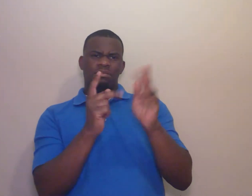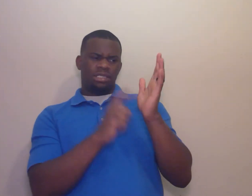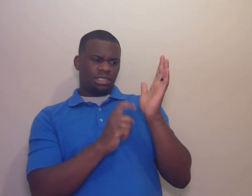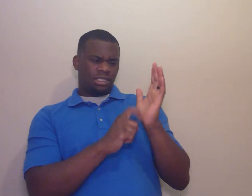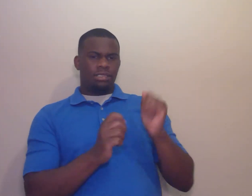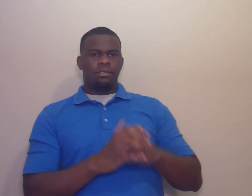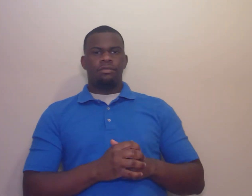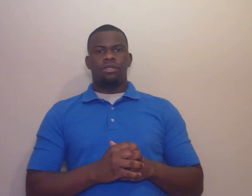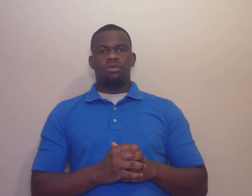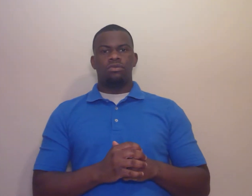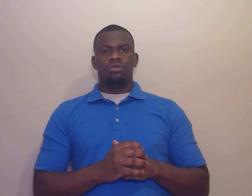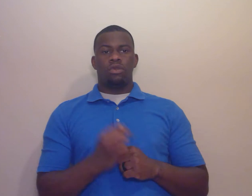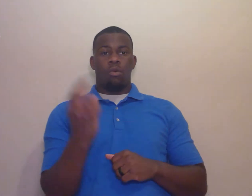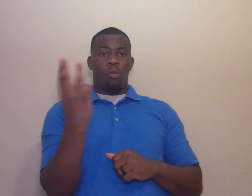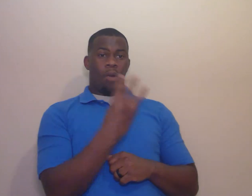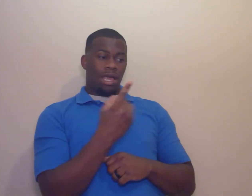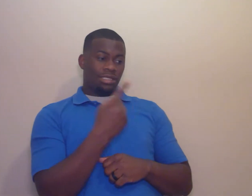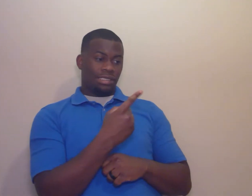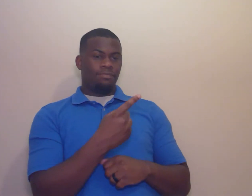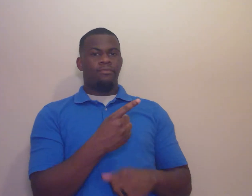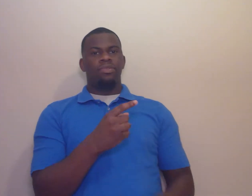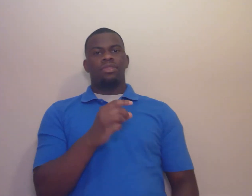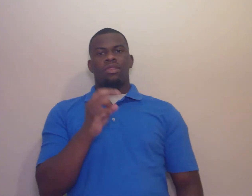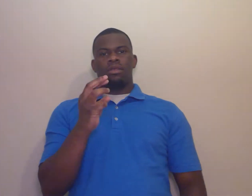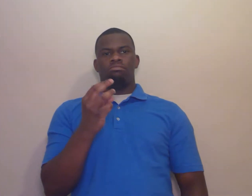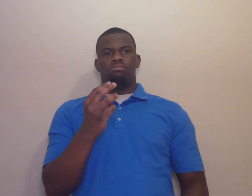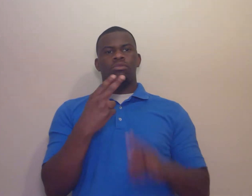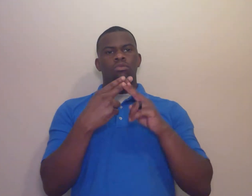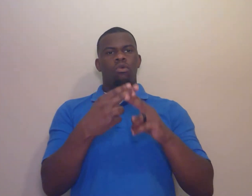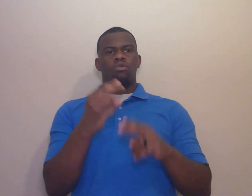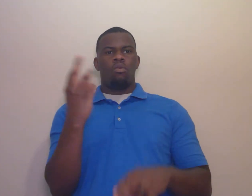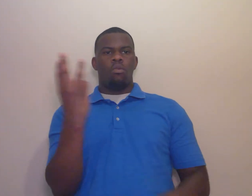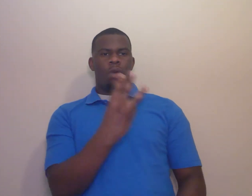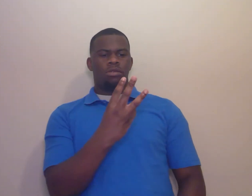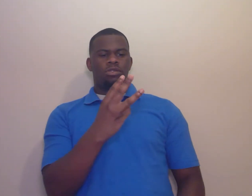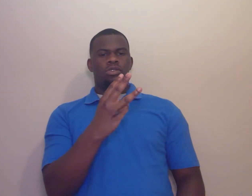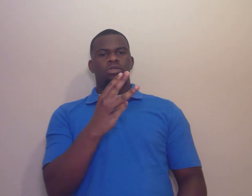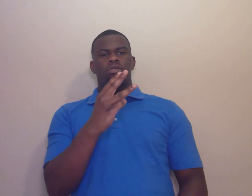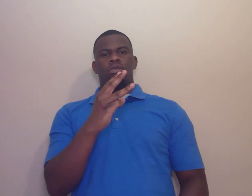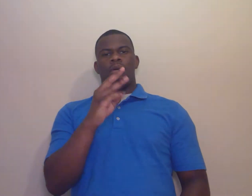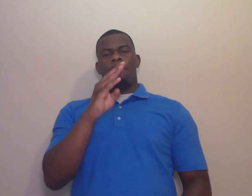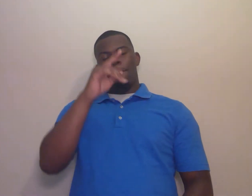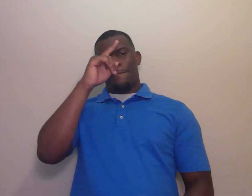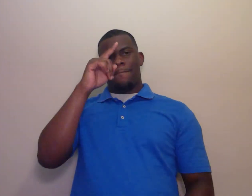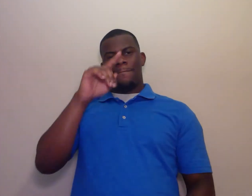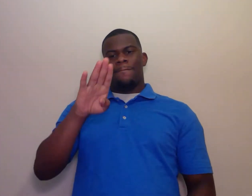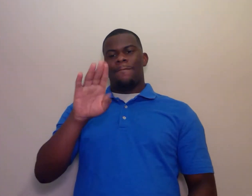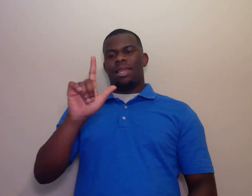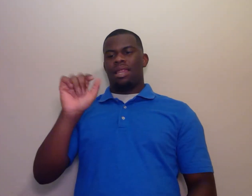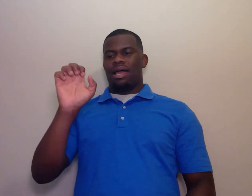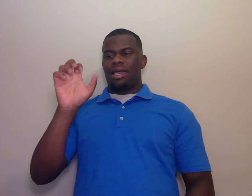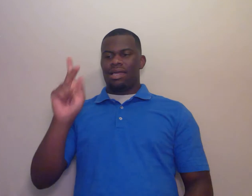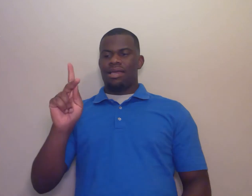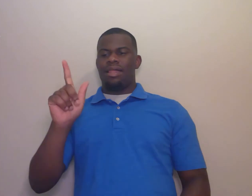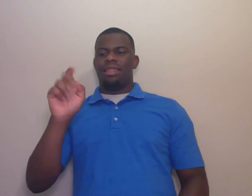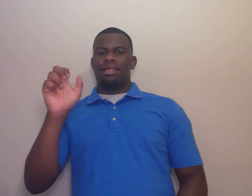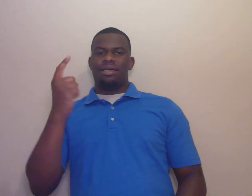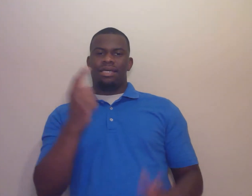coast and the black-legged tick in the Northeast and upper Midwest. You can see the increasing concentration of Lyme cases on the